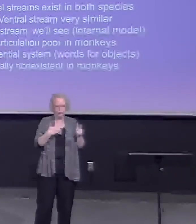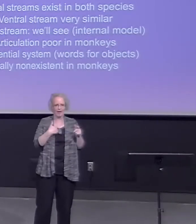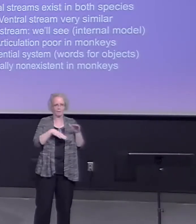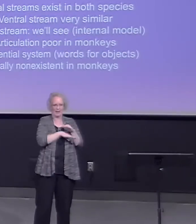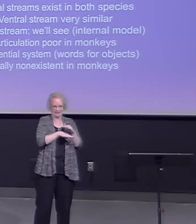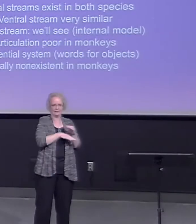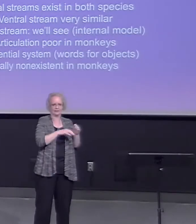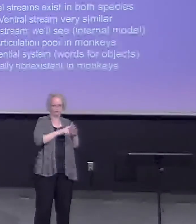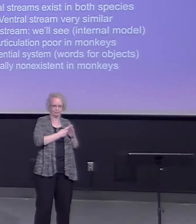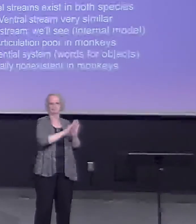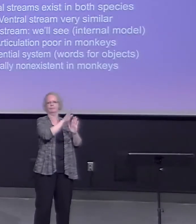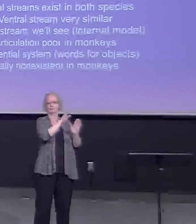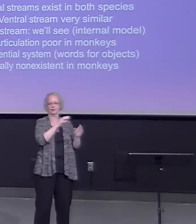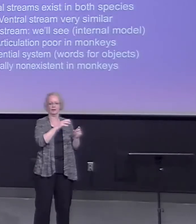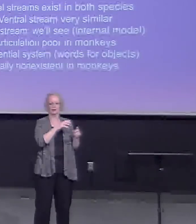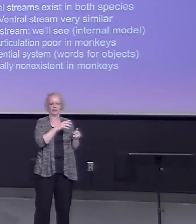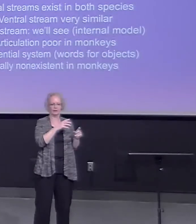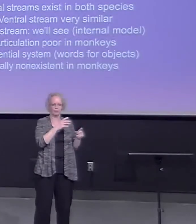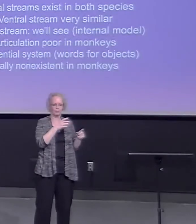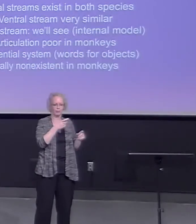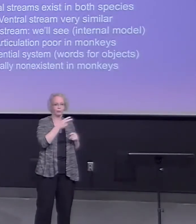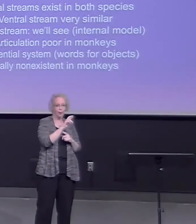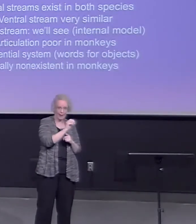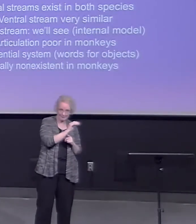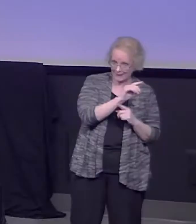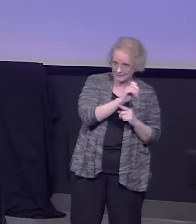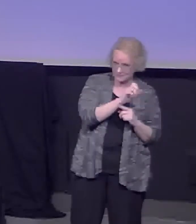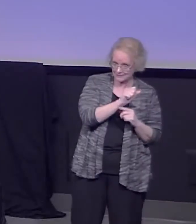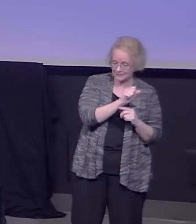undoubtedly very similar. It does the same thing of object